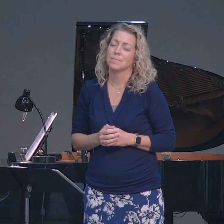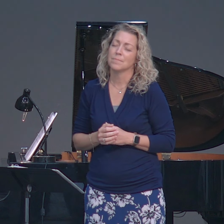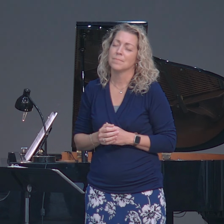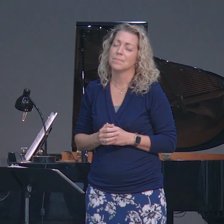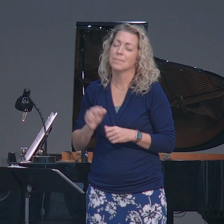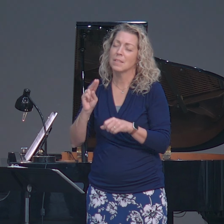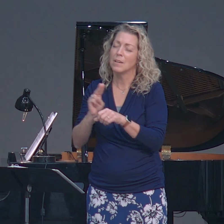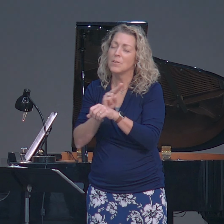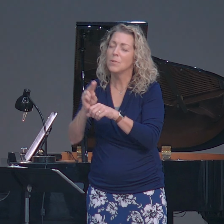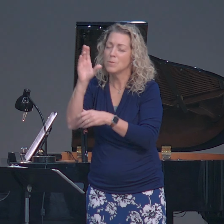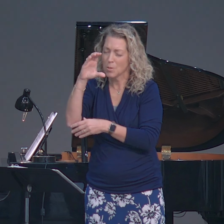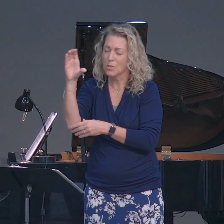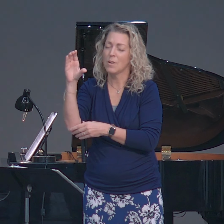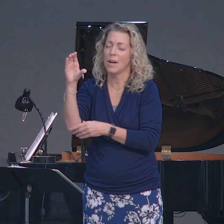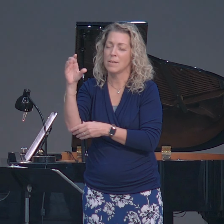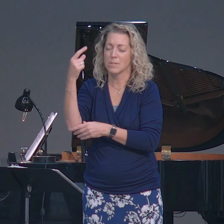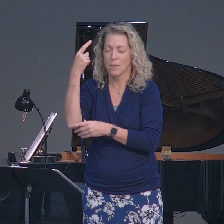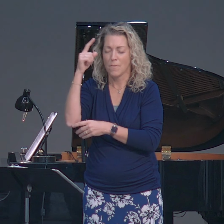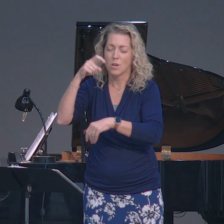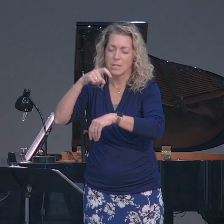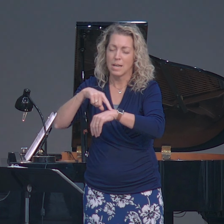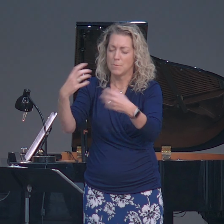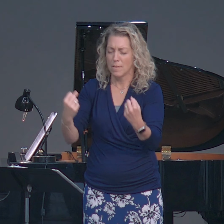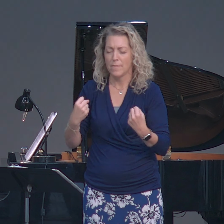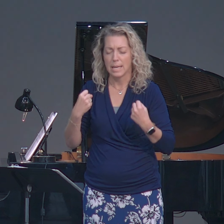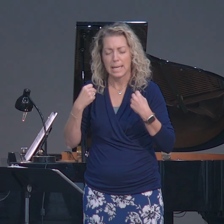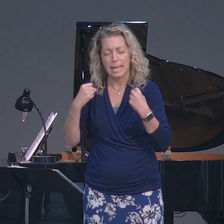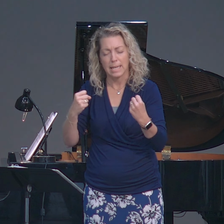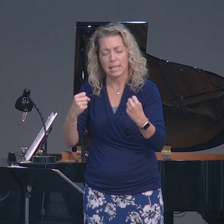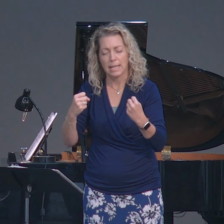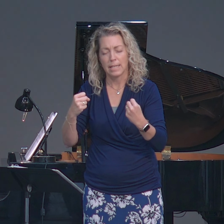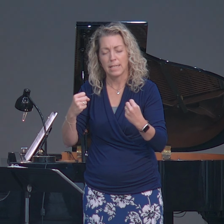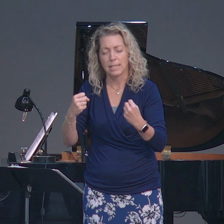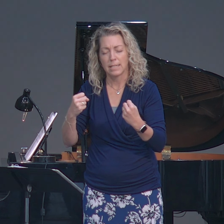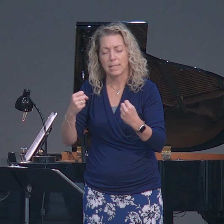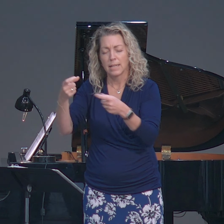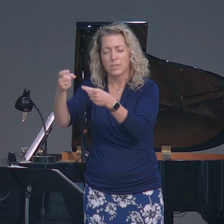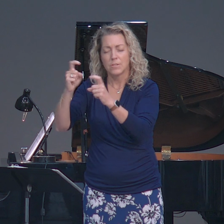Use the cross, Lord, for those times of healing and hope when we are